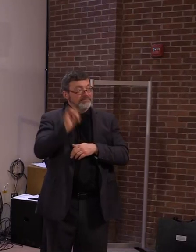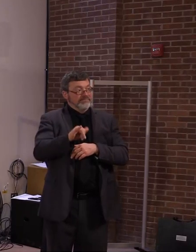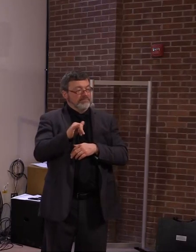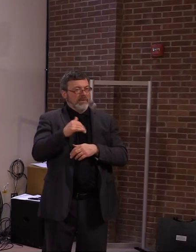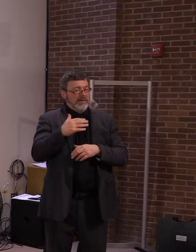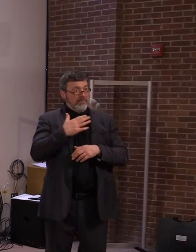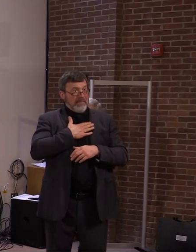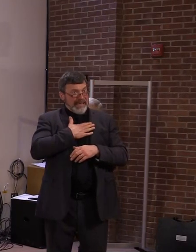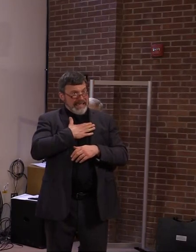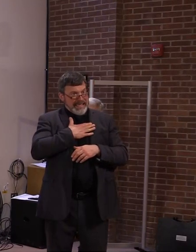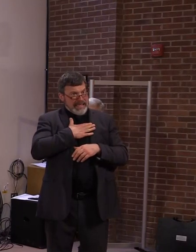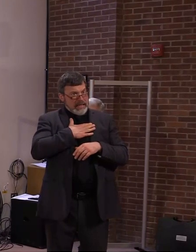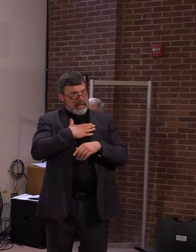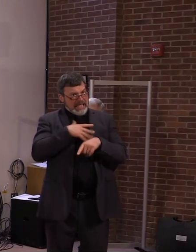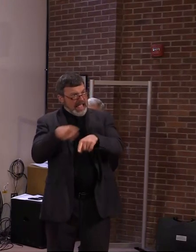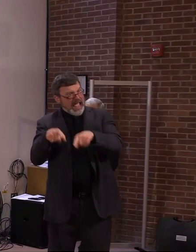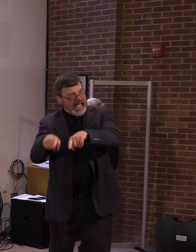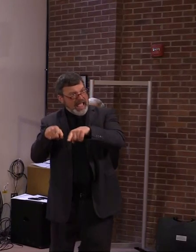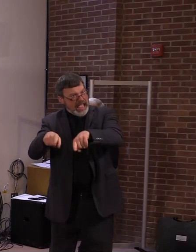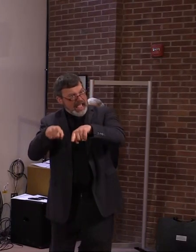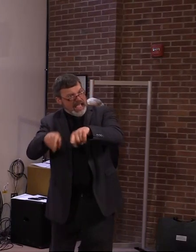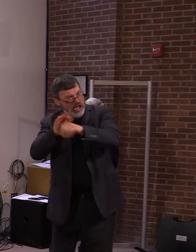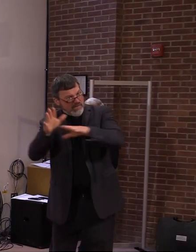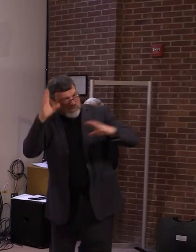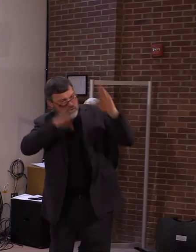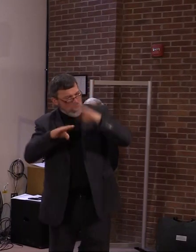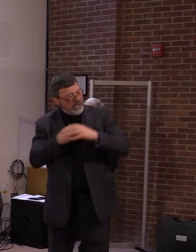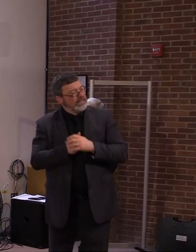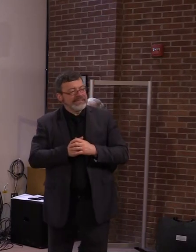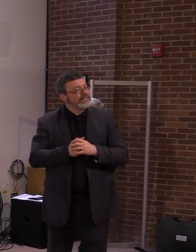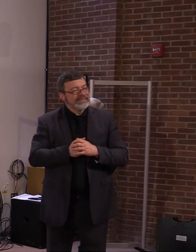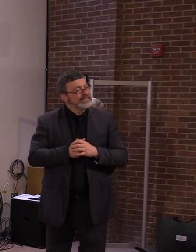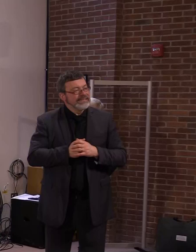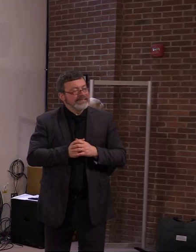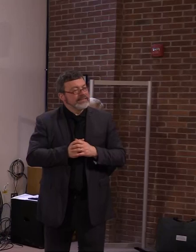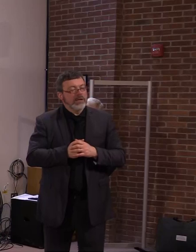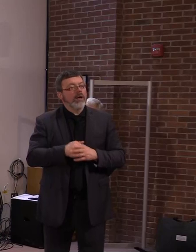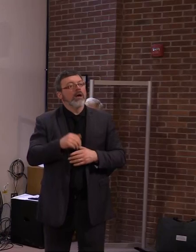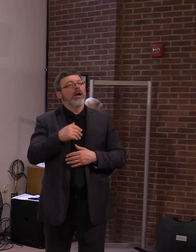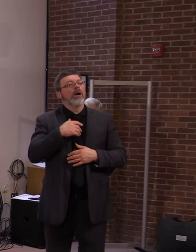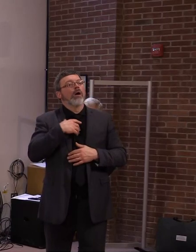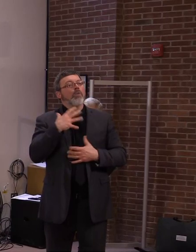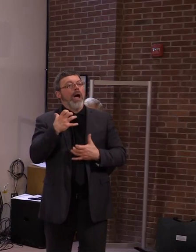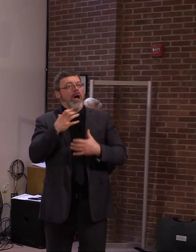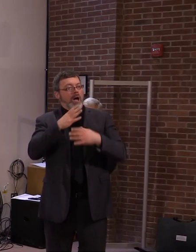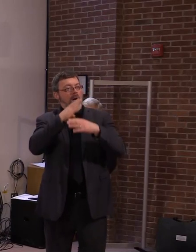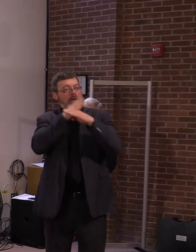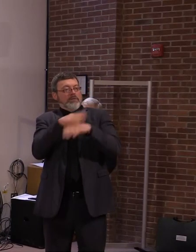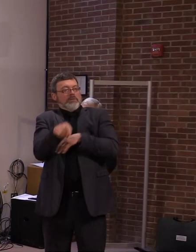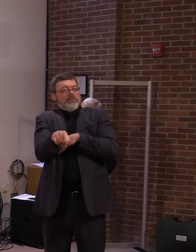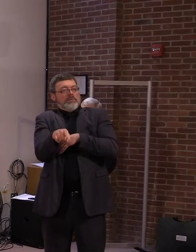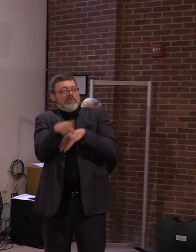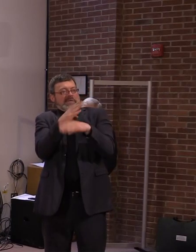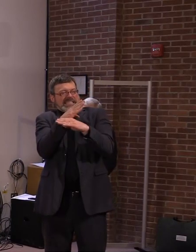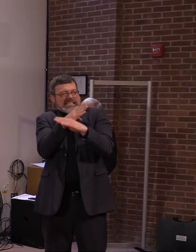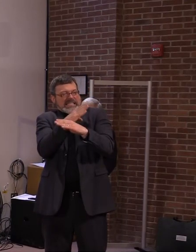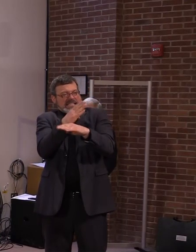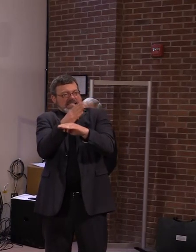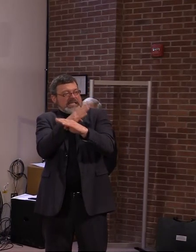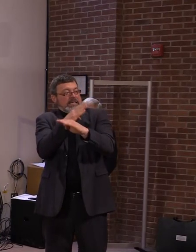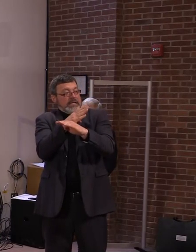from a long-term perspective, I'm much more concerned about our workforce crisis than I